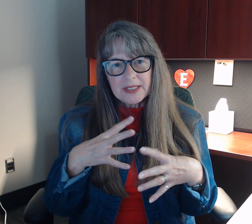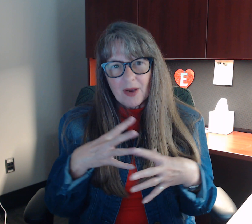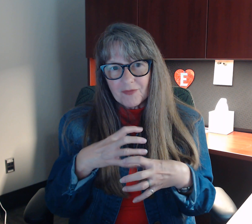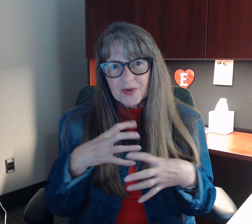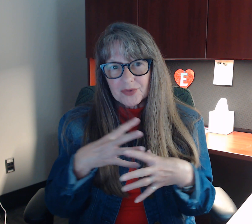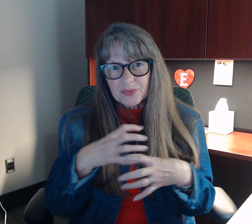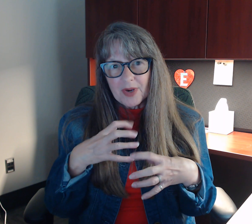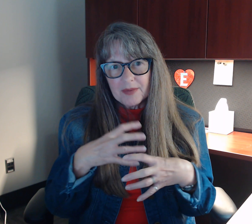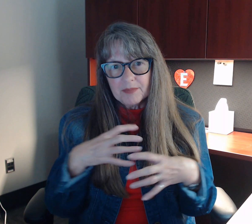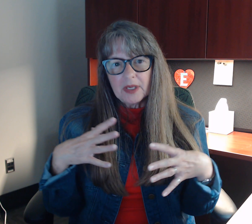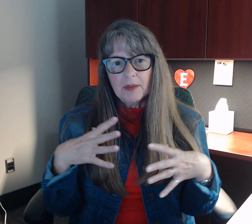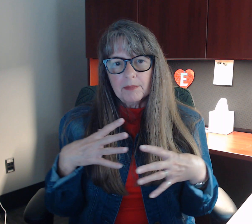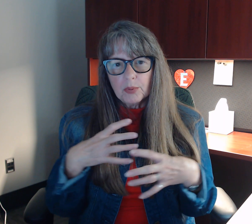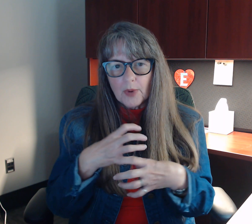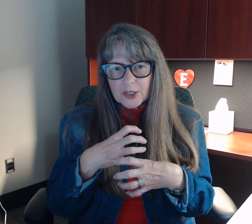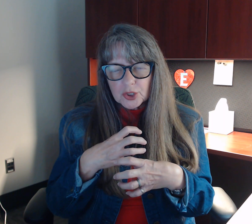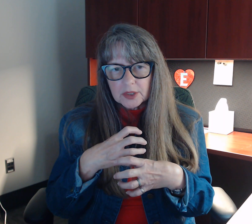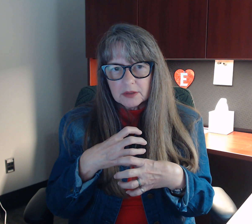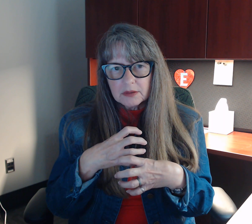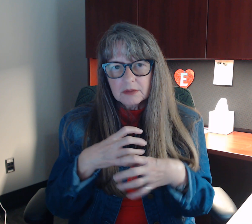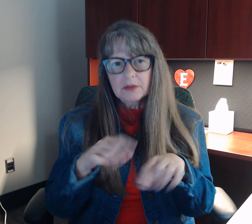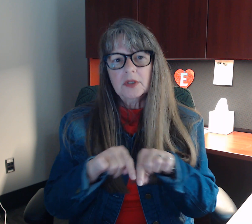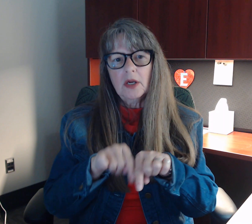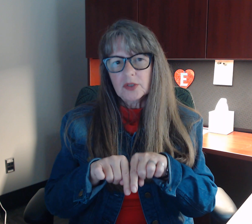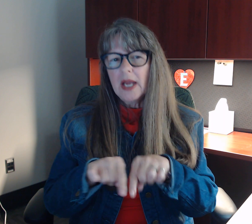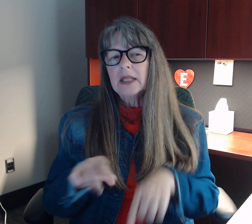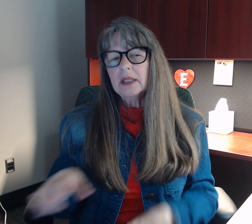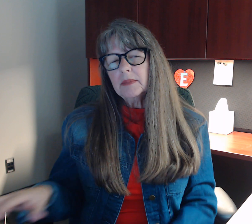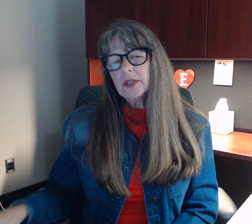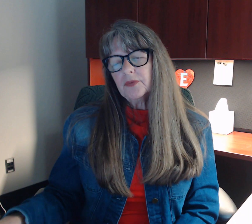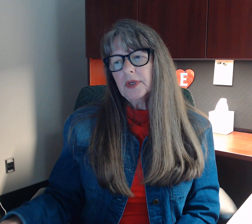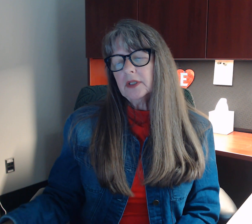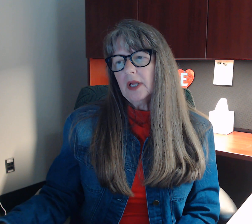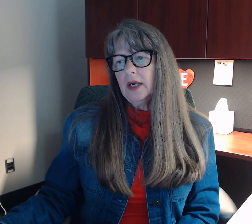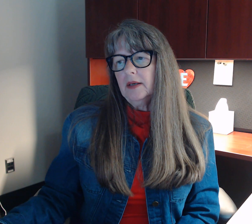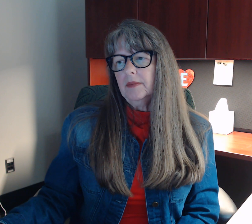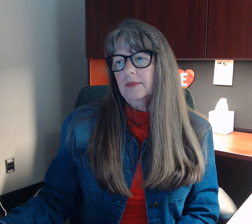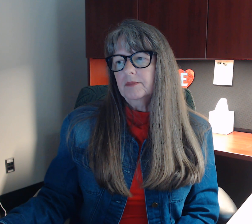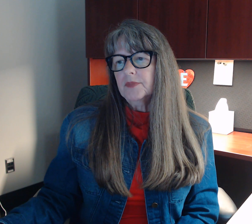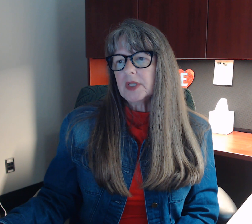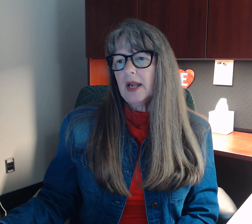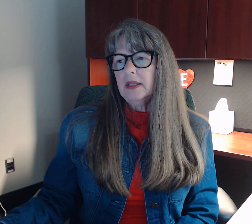it feels, right? But compression socks, a little bit different sign there.